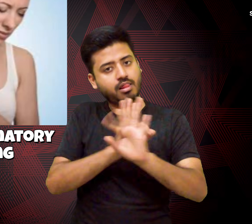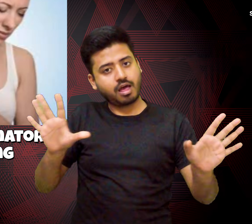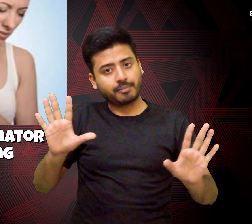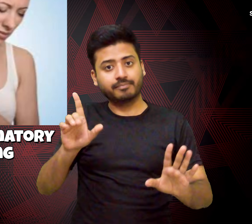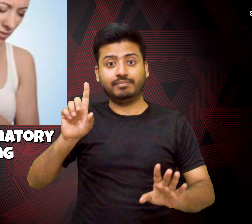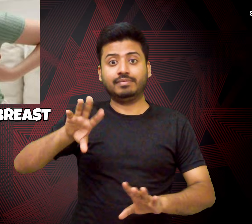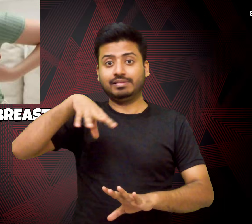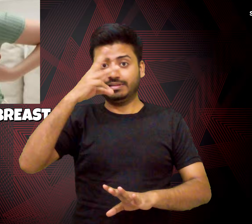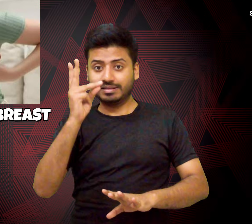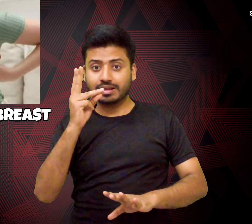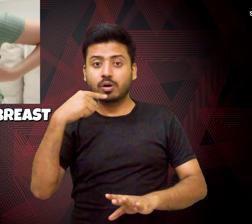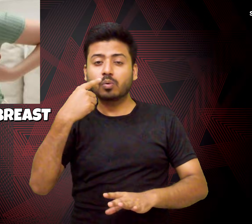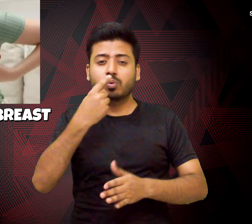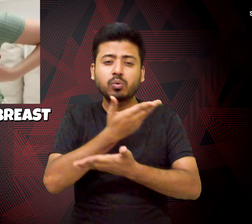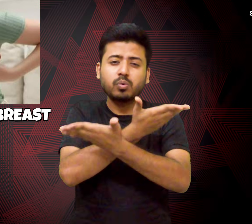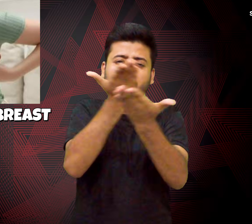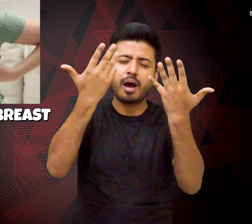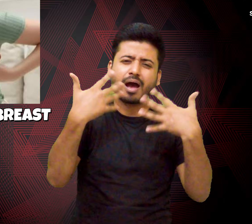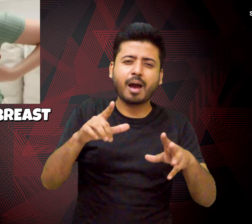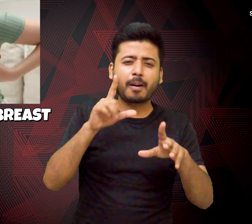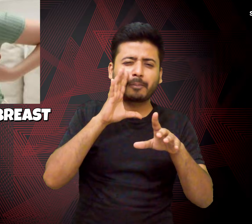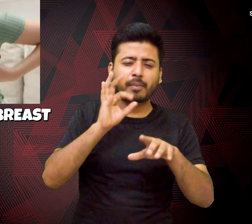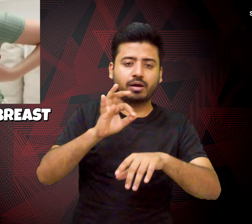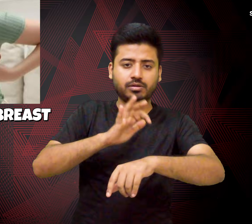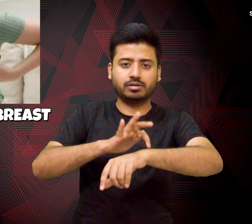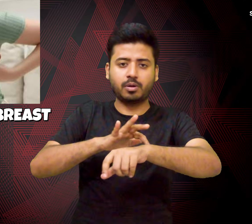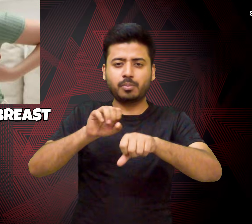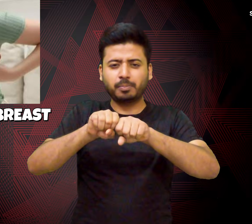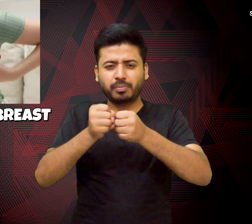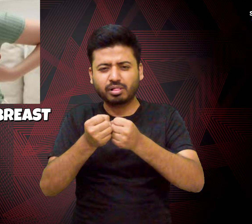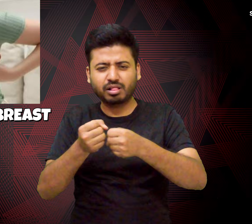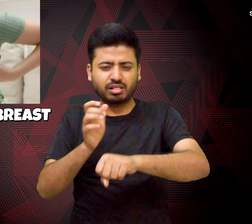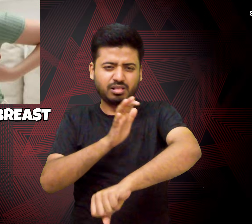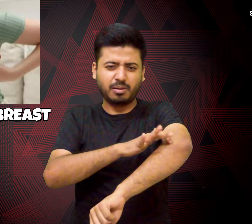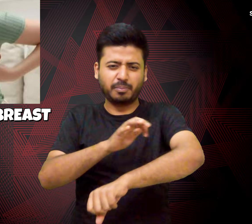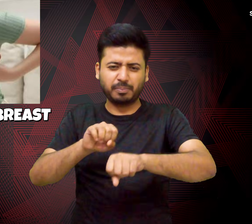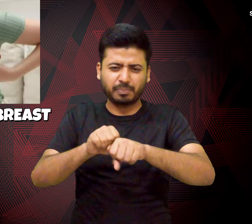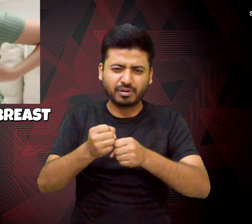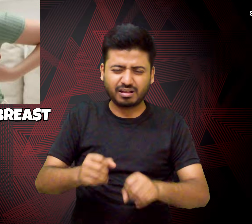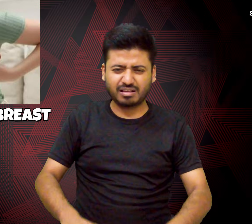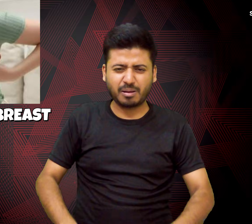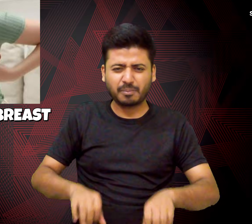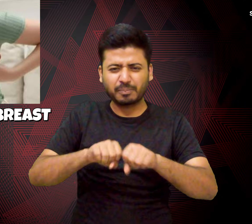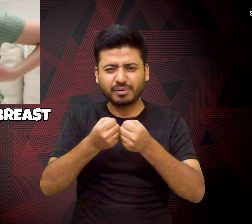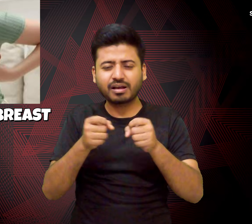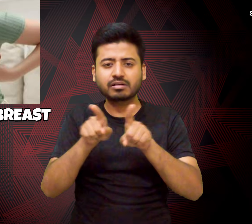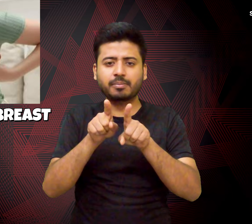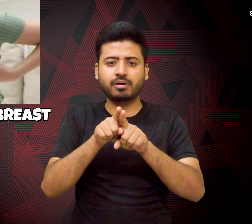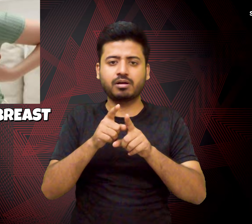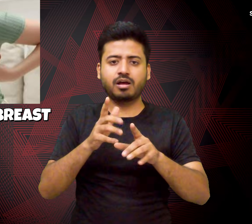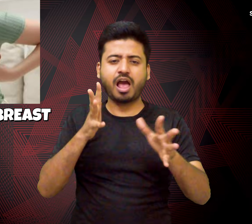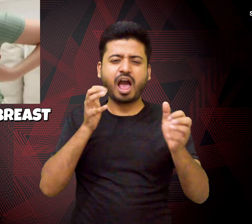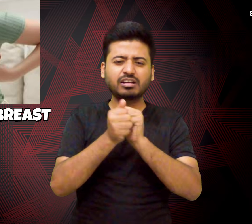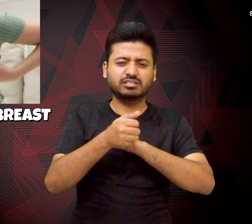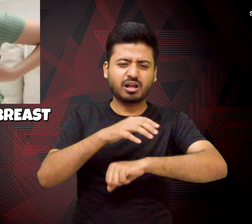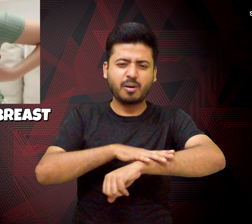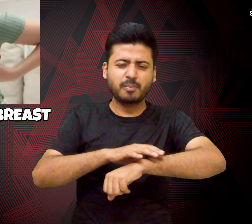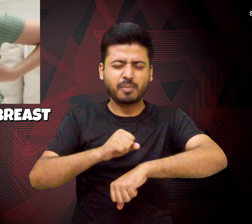Stop as soon as you feel relief to avoid accidentally drying up your milk supply. Important precautions. Milk supply. Overuse